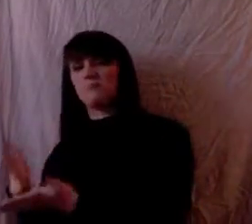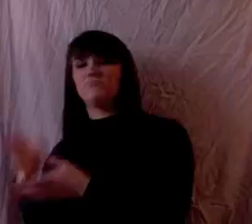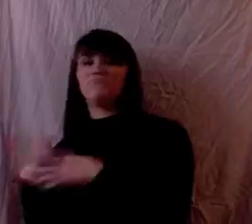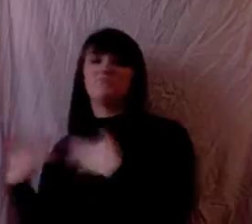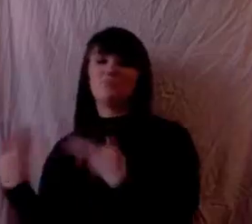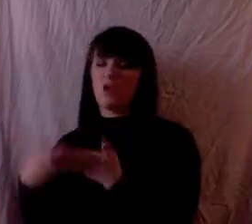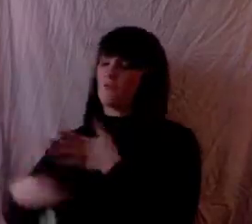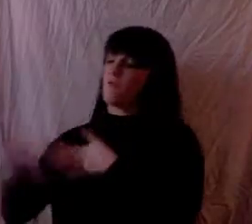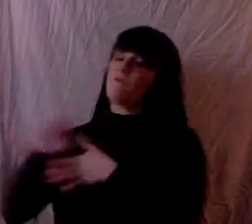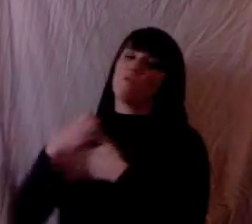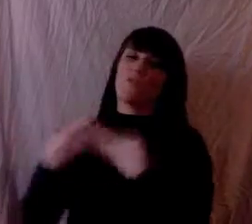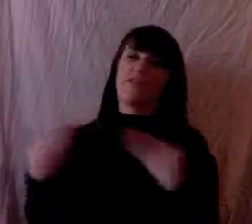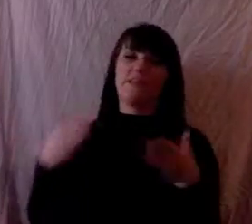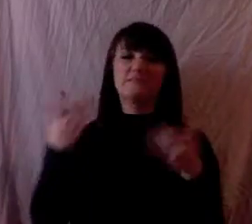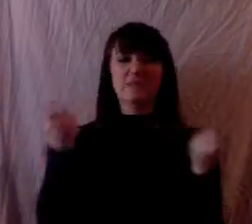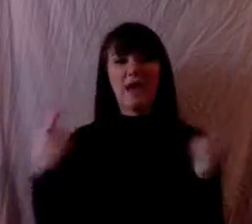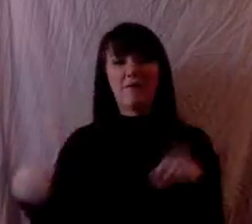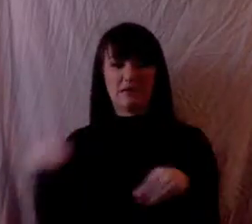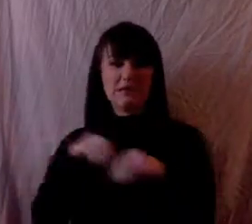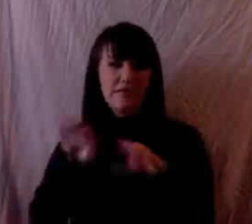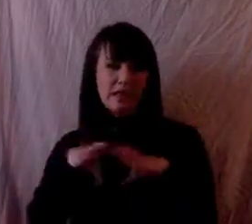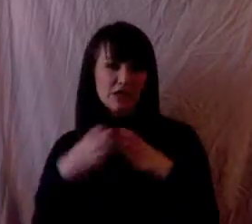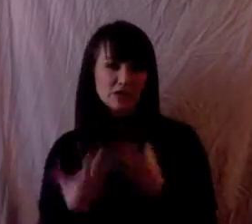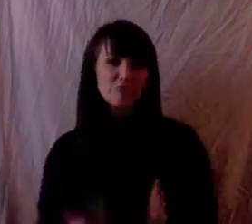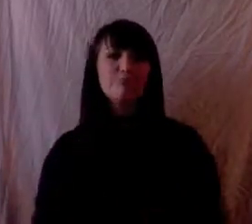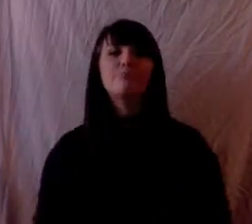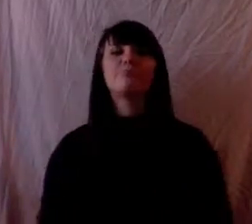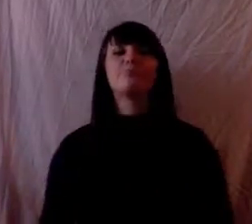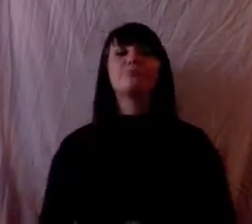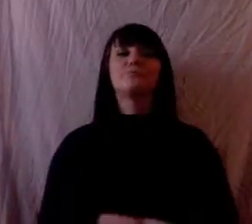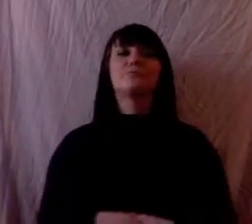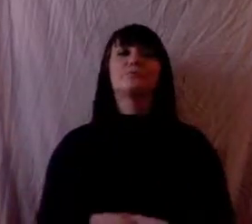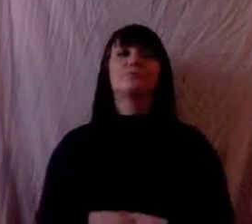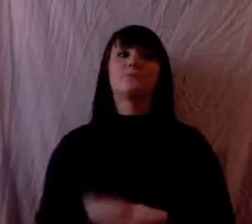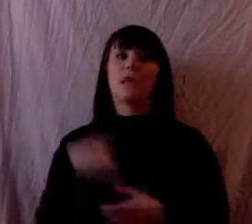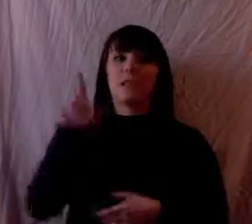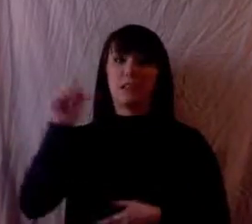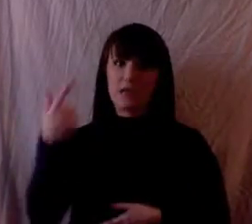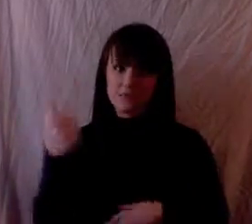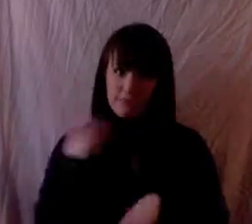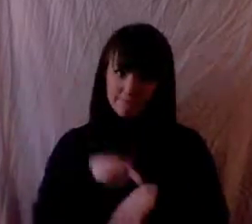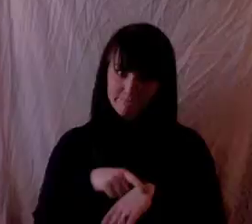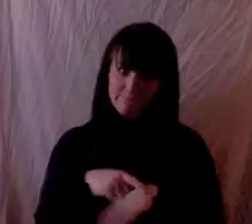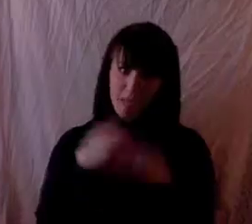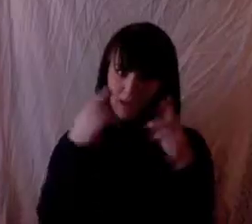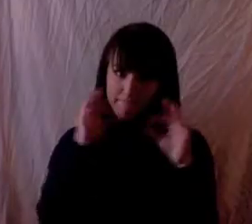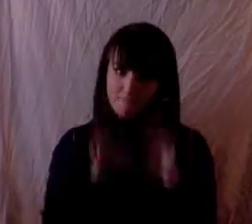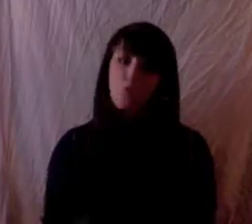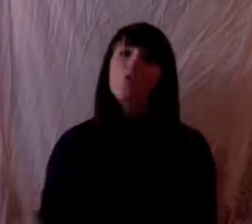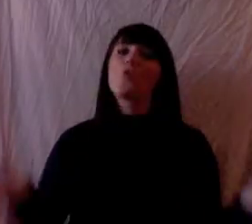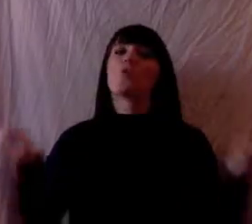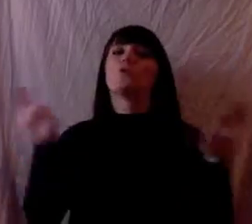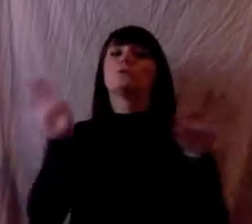going on within the classroom. Be respectful of lag time as well. Know that the interpreter is